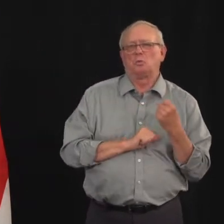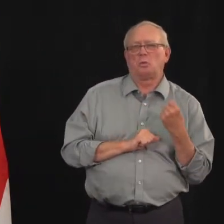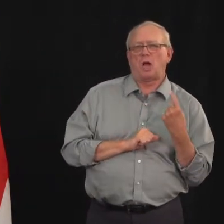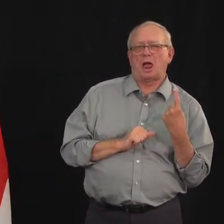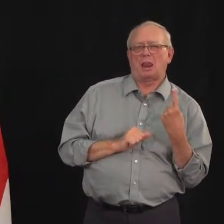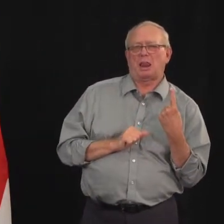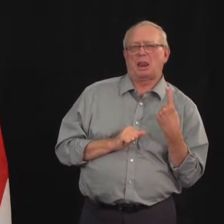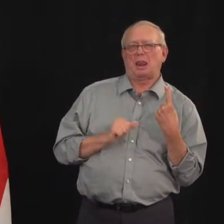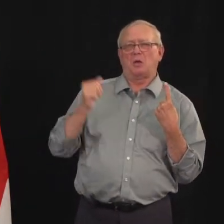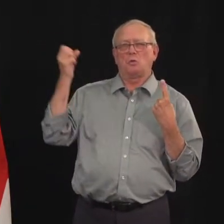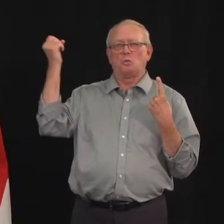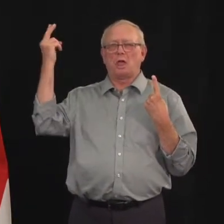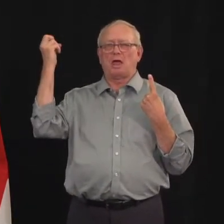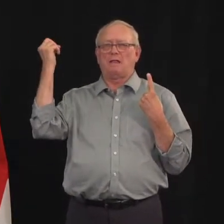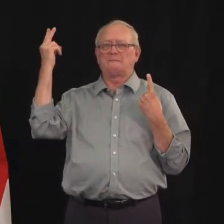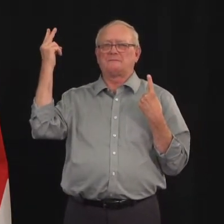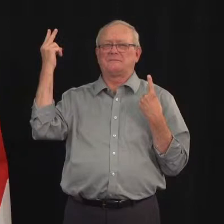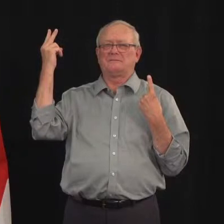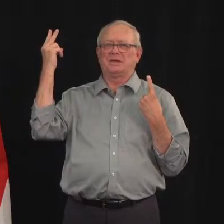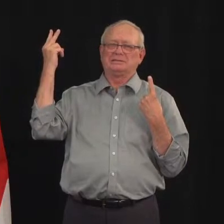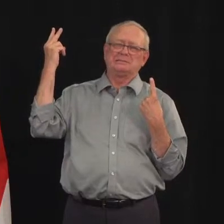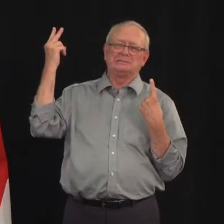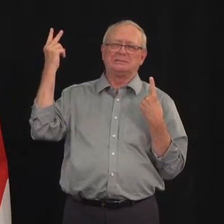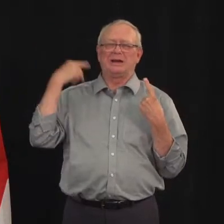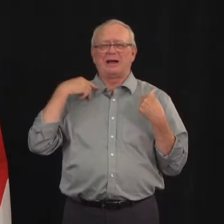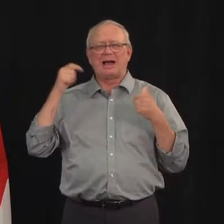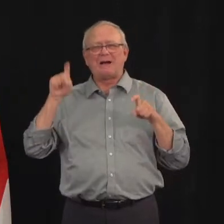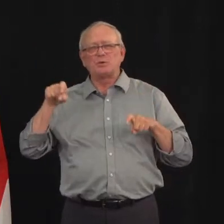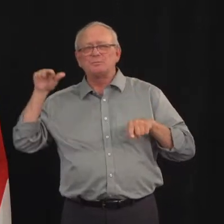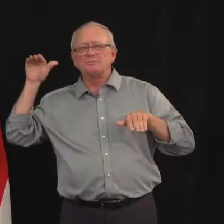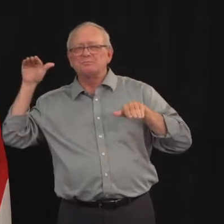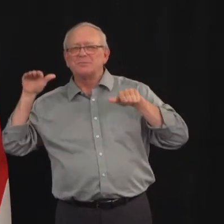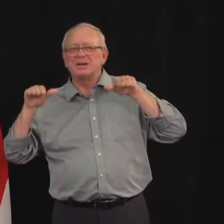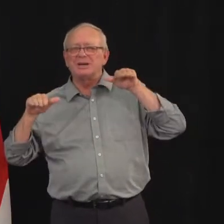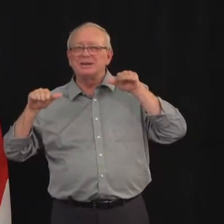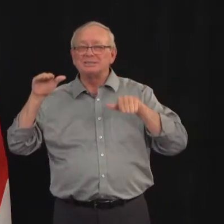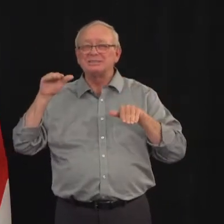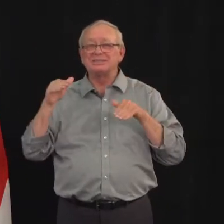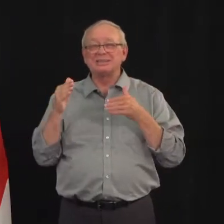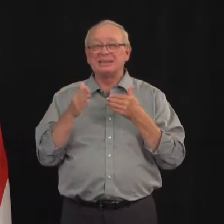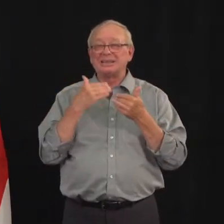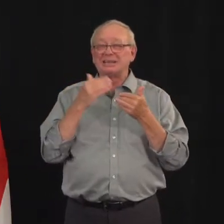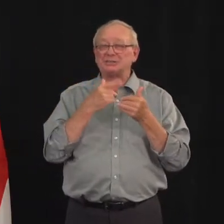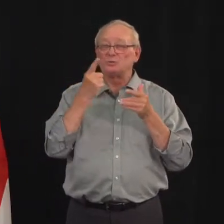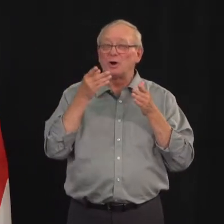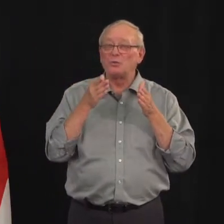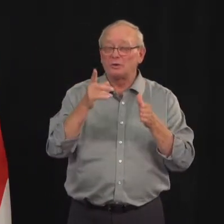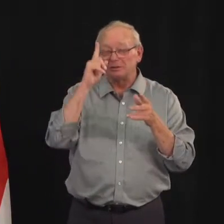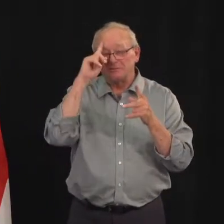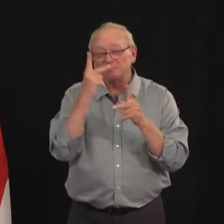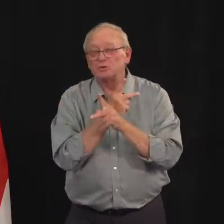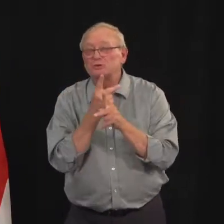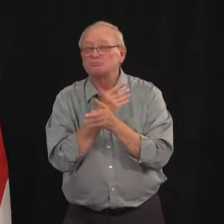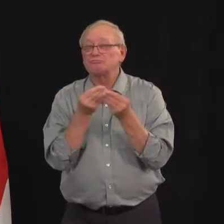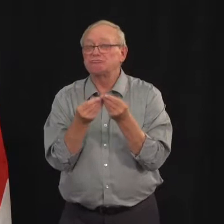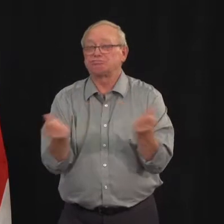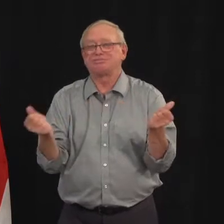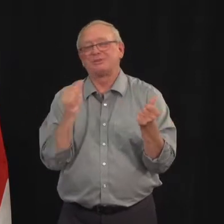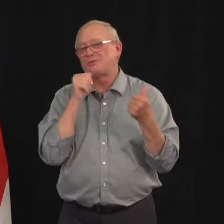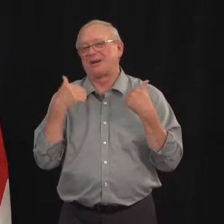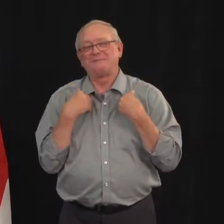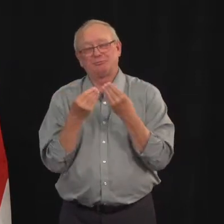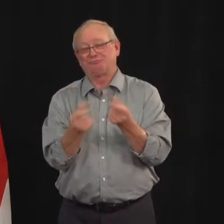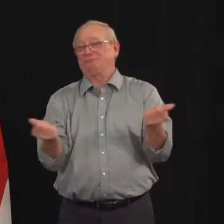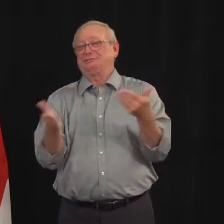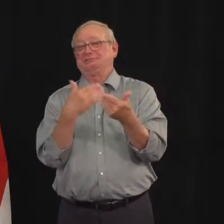pandemic. All right, operator, could you put through the second last question, please? Dylan Short with the Edmonton Journal. Go